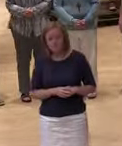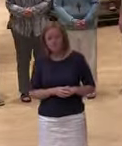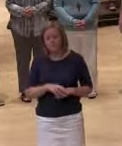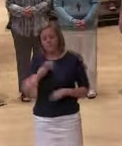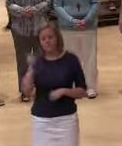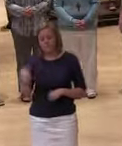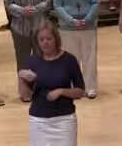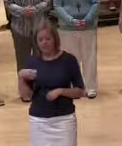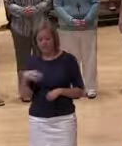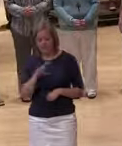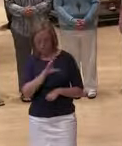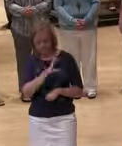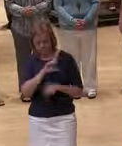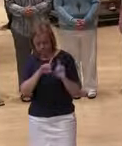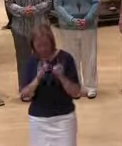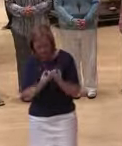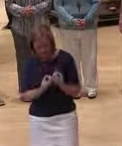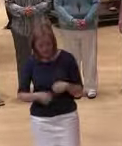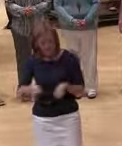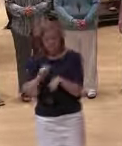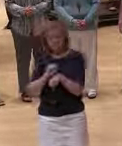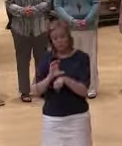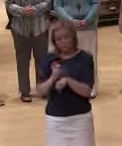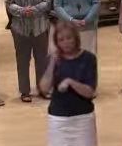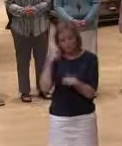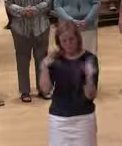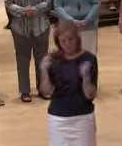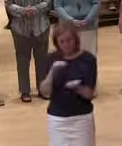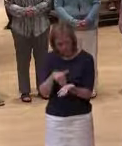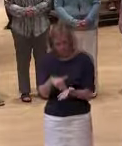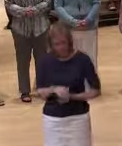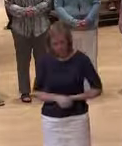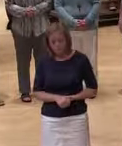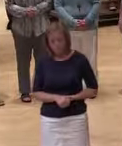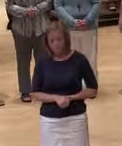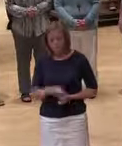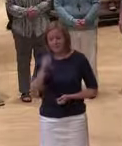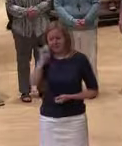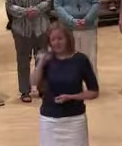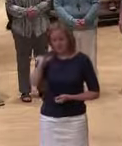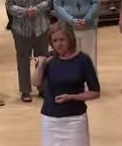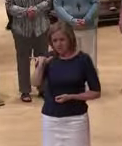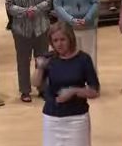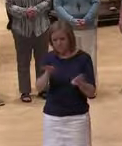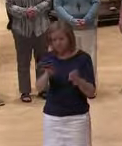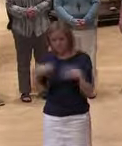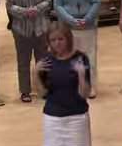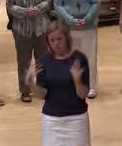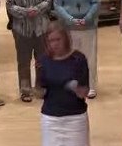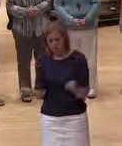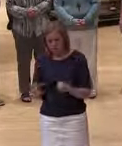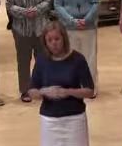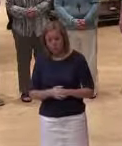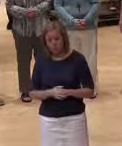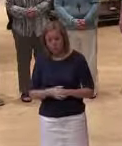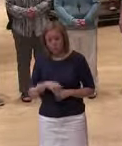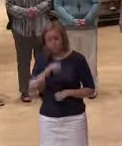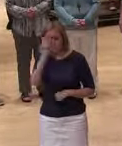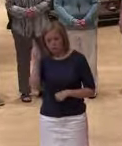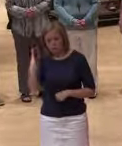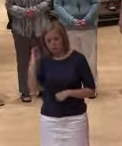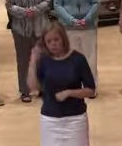Police Department, Spritus Christi Mental Health Center, Syracuse Behavioral Health,